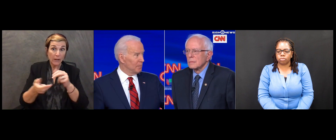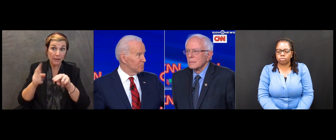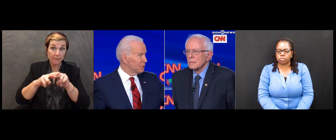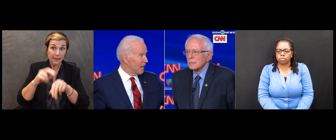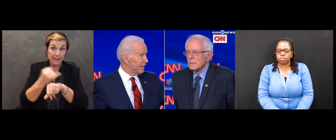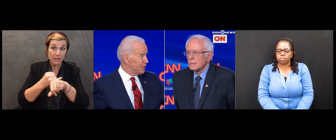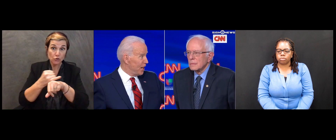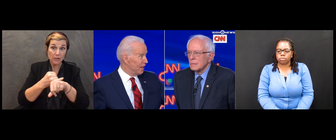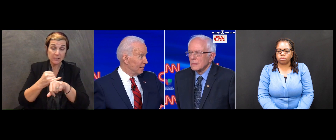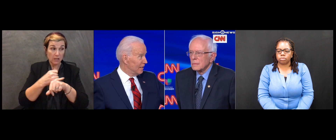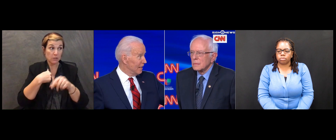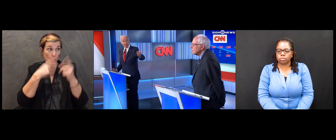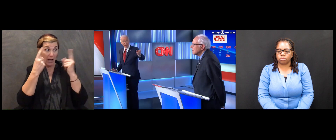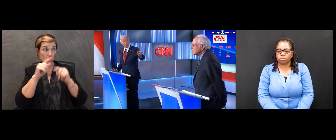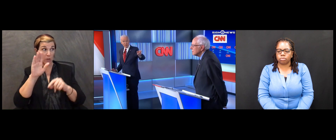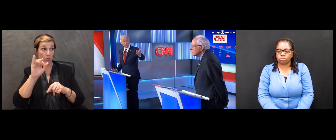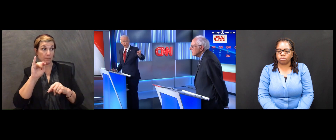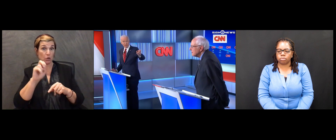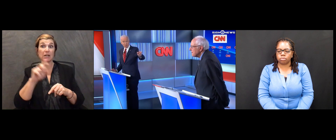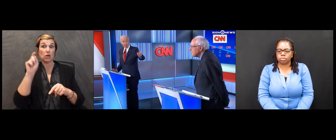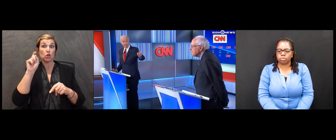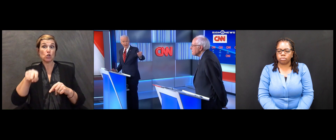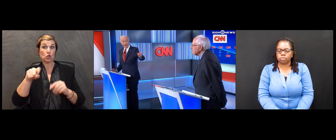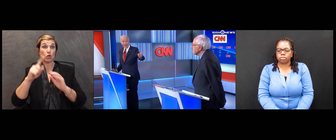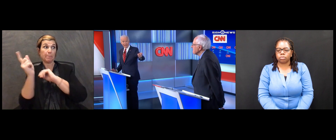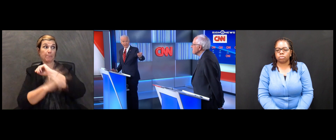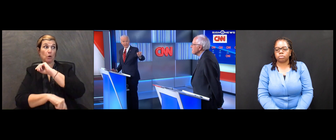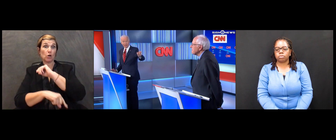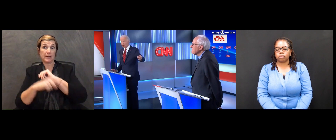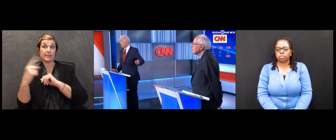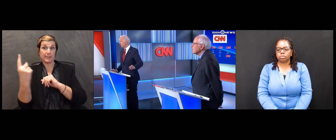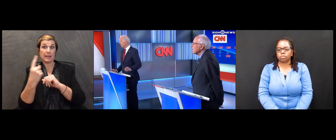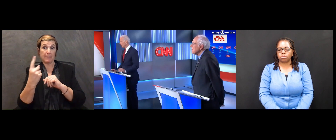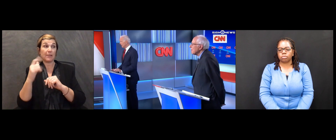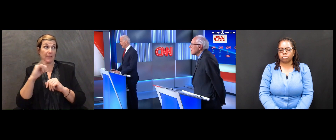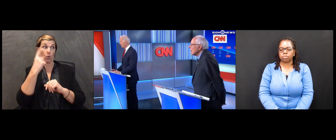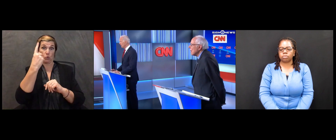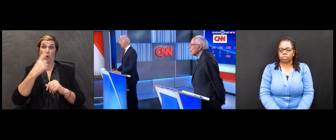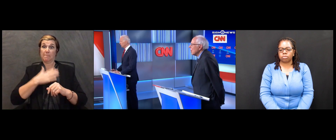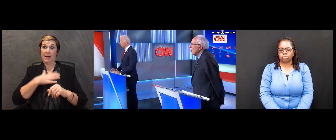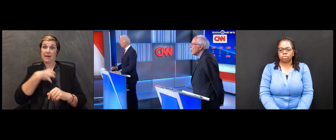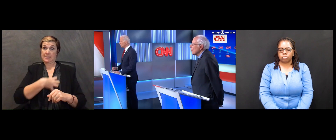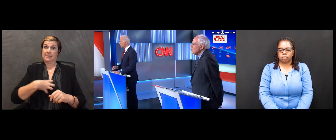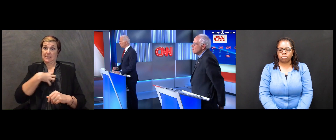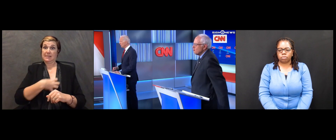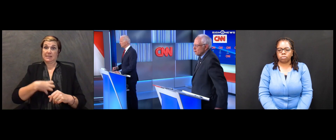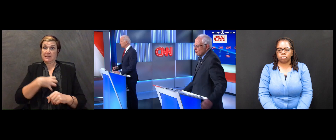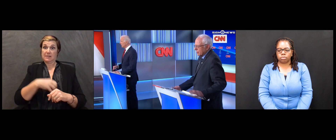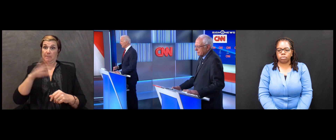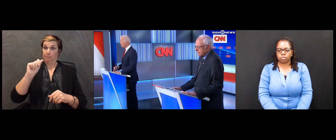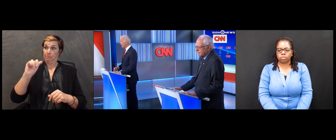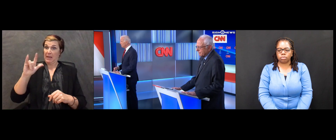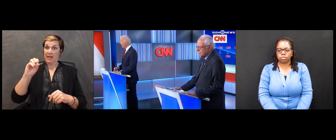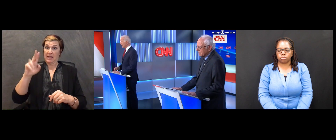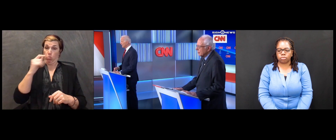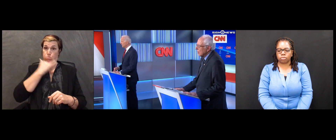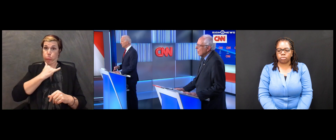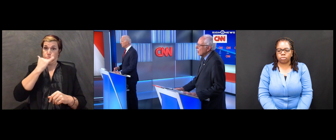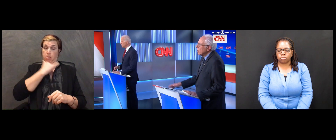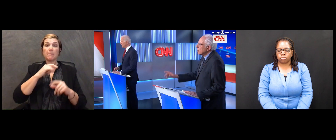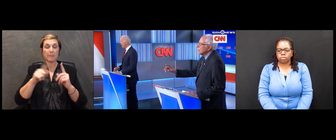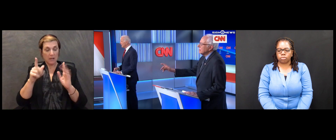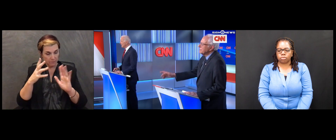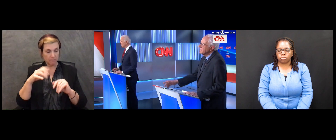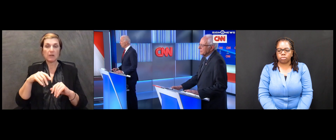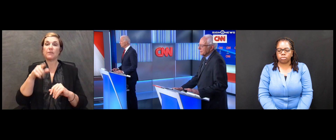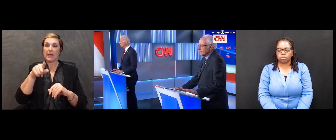Bernie. Some of them should have gone to jail. That was the big disagreement I had in terms of bailing out. But the question was, they paid back. In